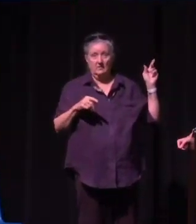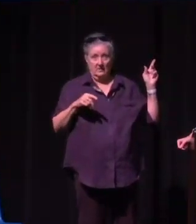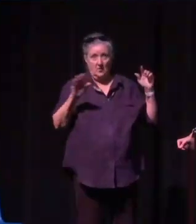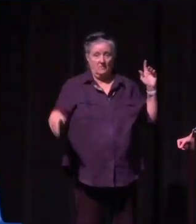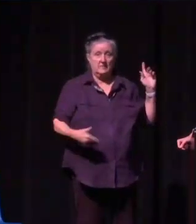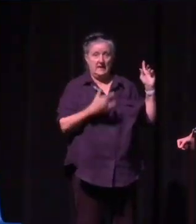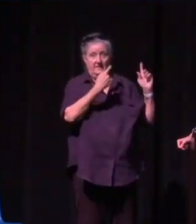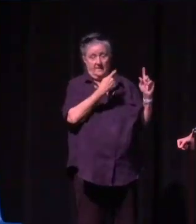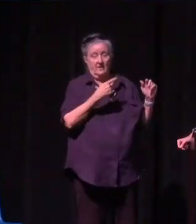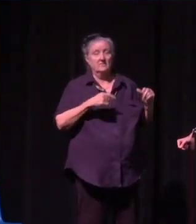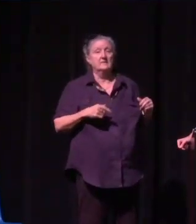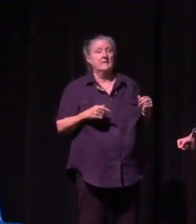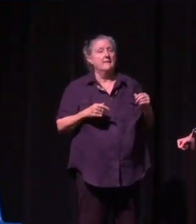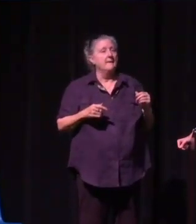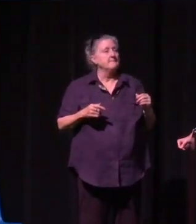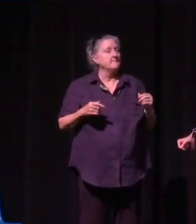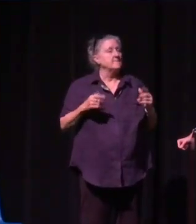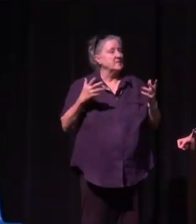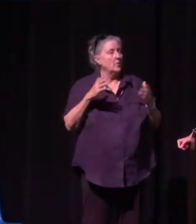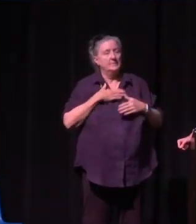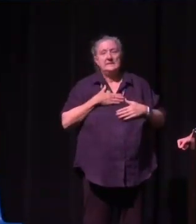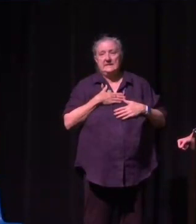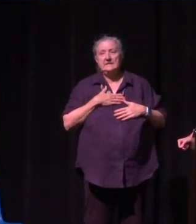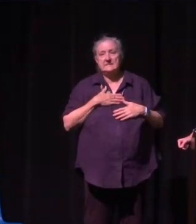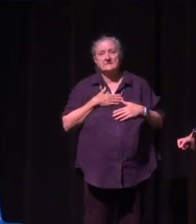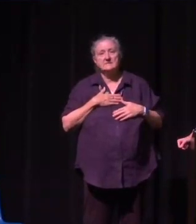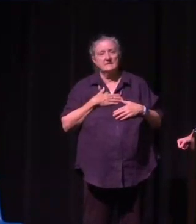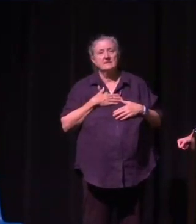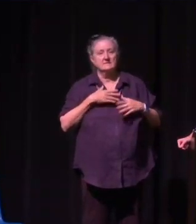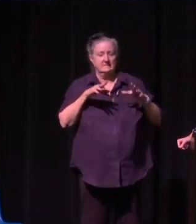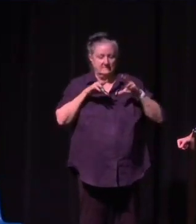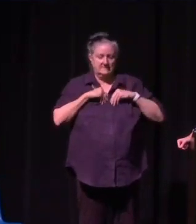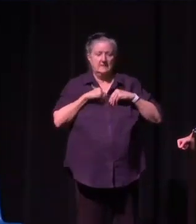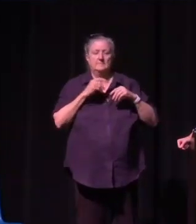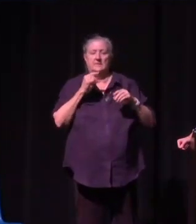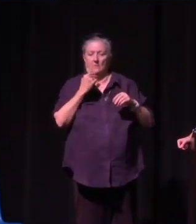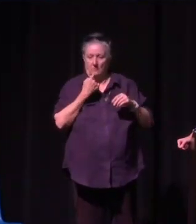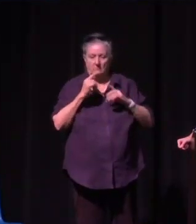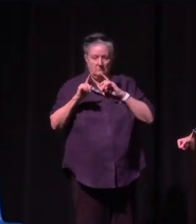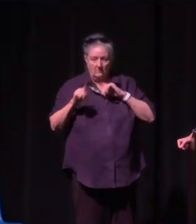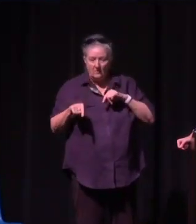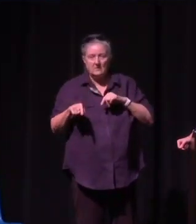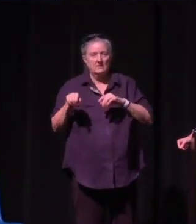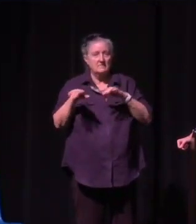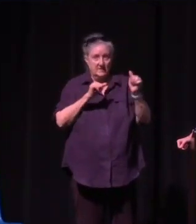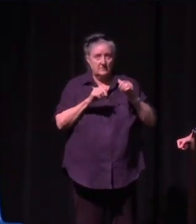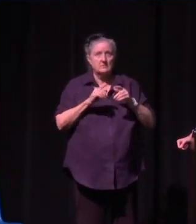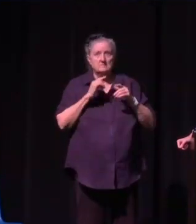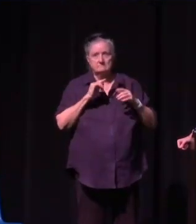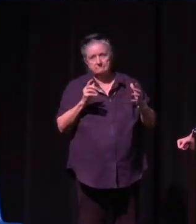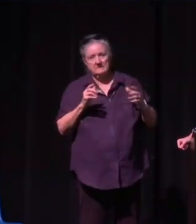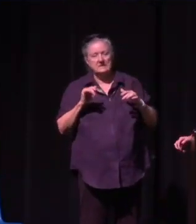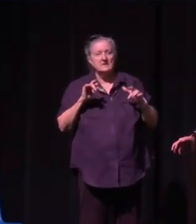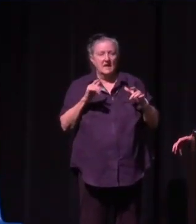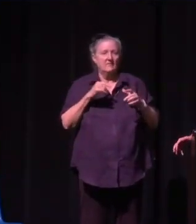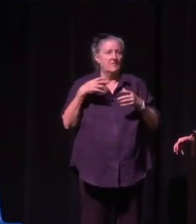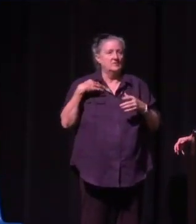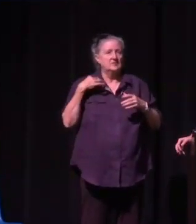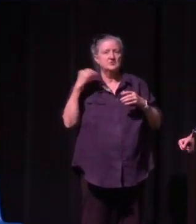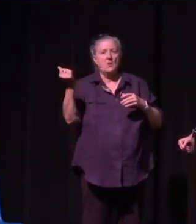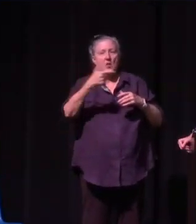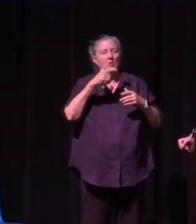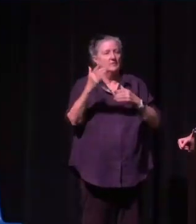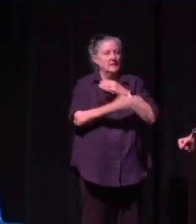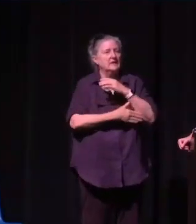clients at that facility. So please take the evacuation order seriously and join us. We have volunteers from all